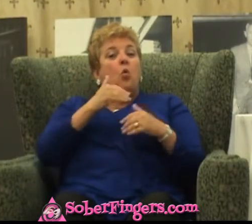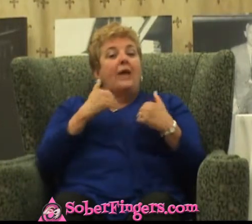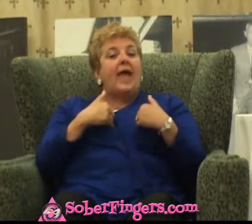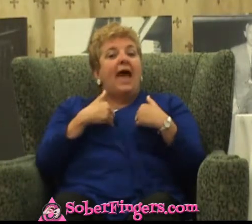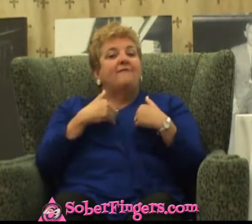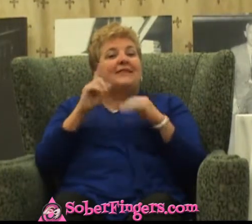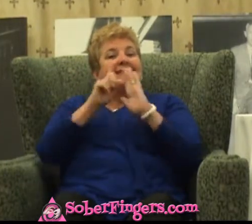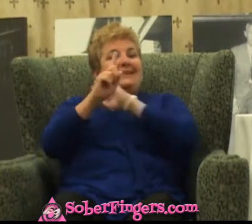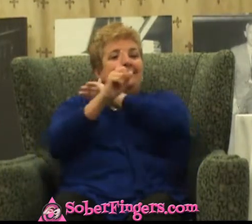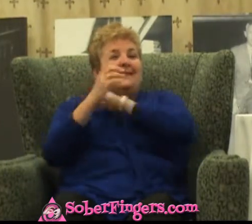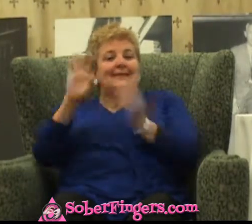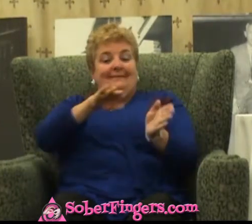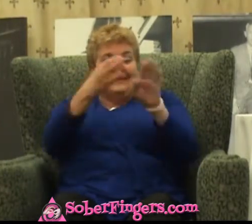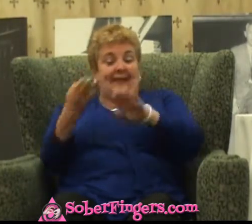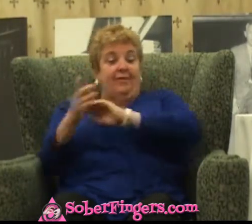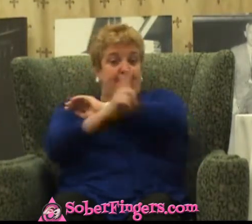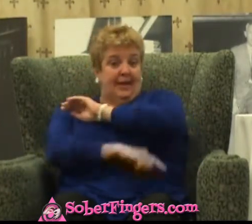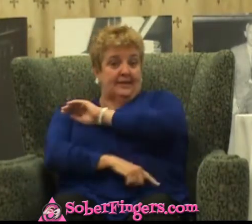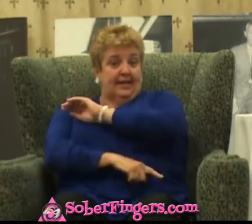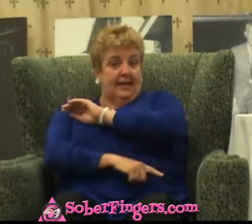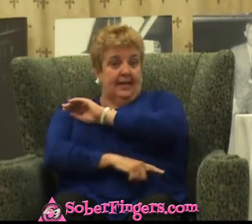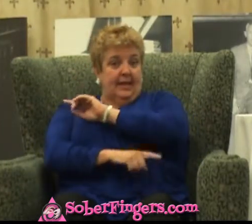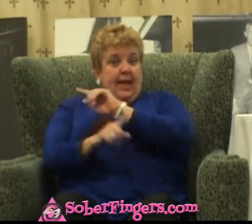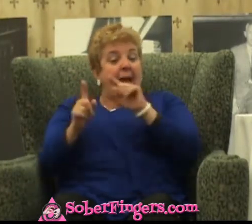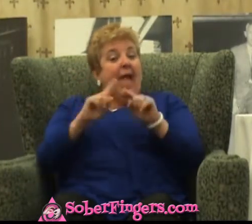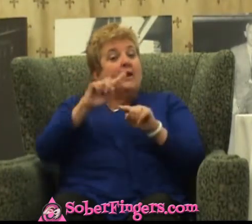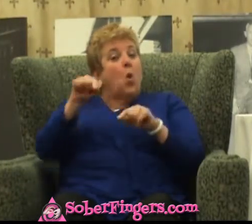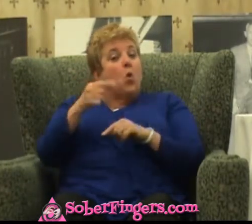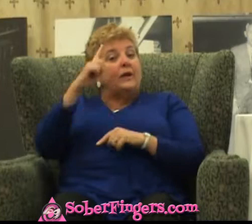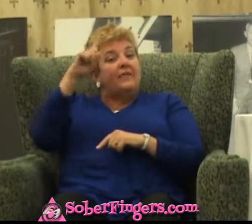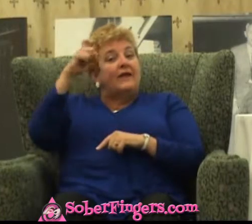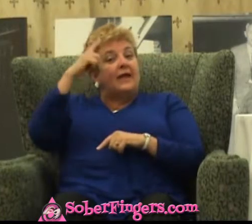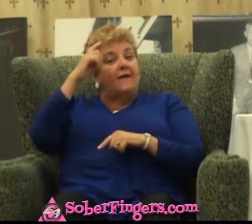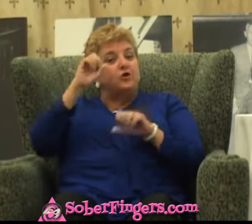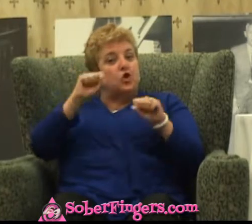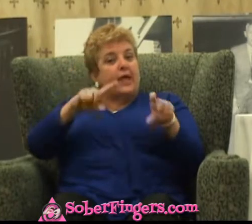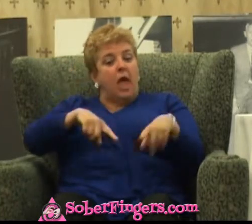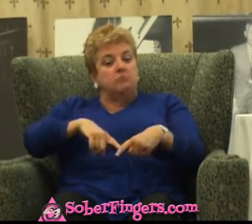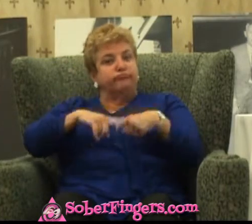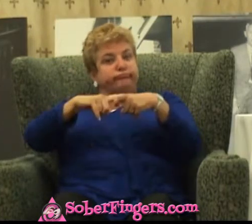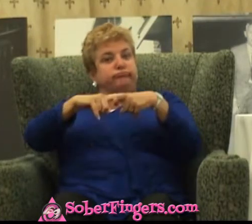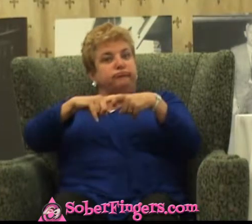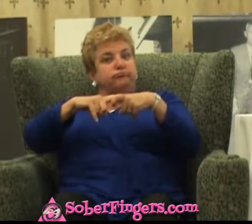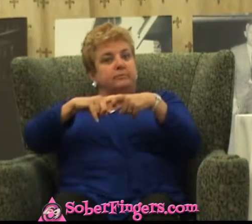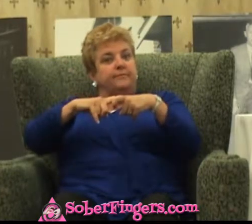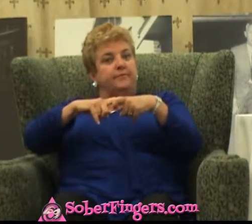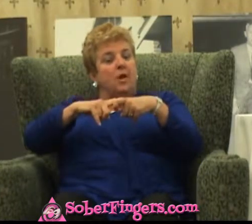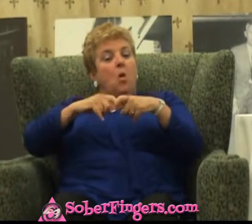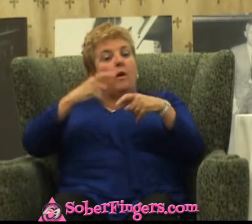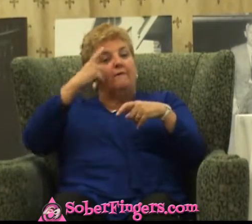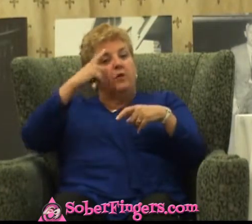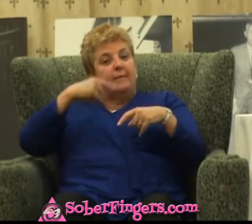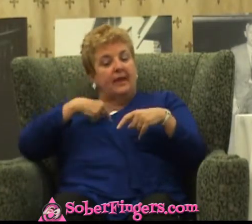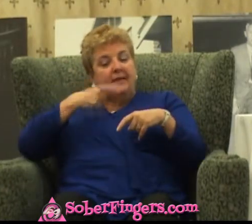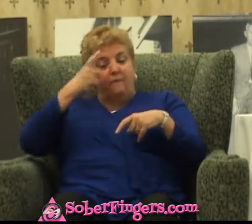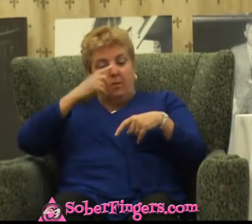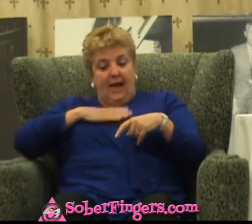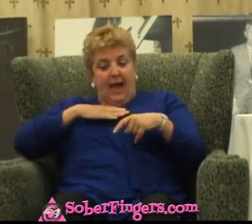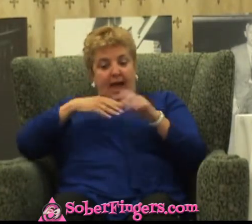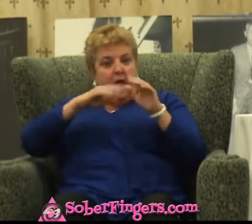And it's a matter of life and death. The daily reprieve from my alcoholism, from all my negativity, from all my